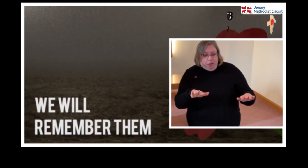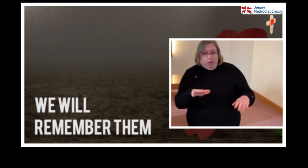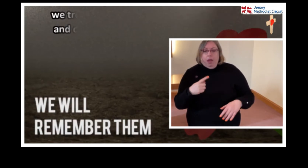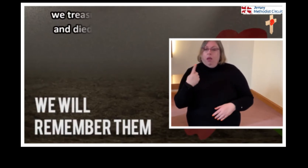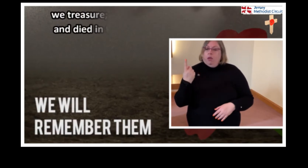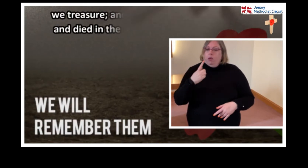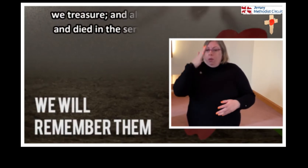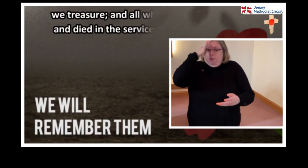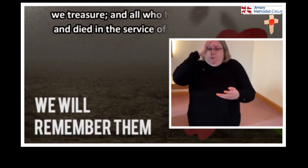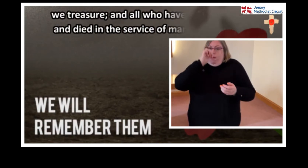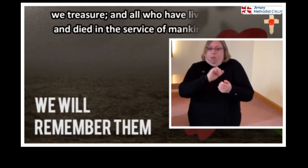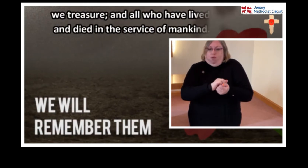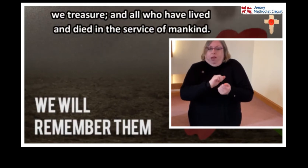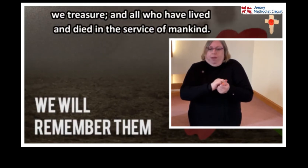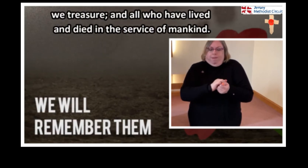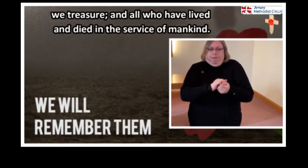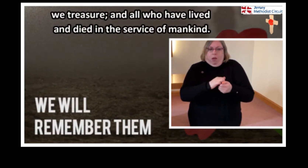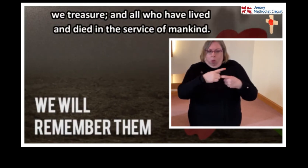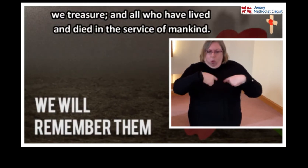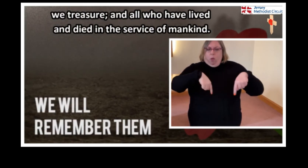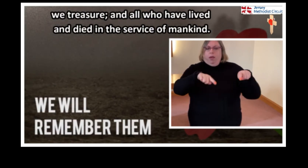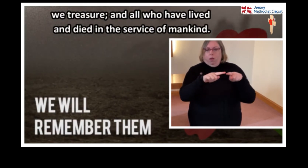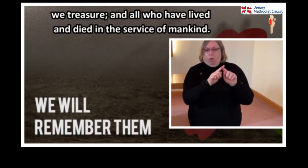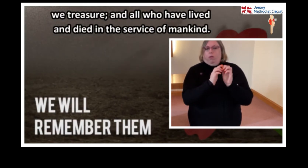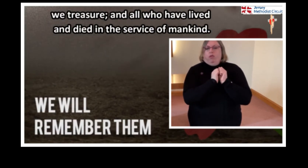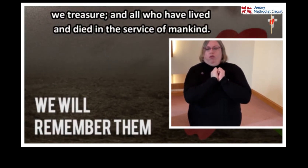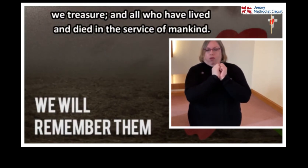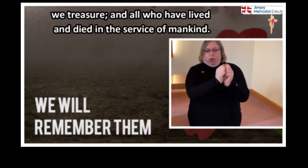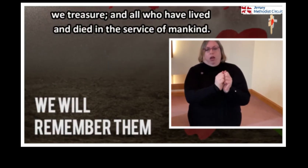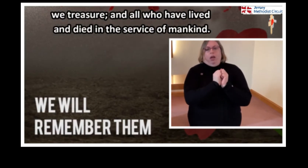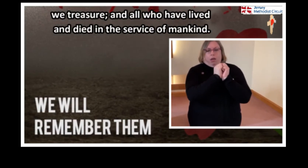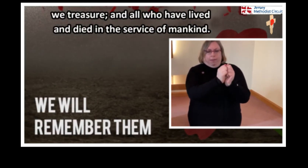and whose memory we treasure,